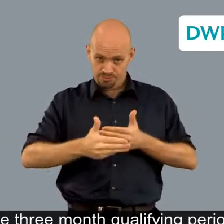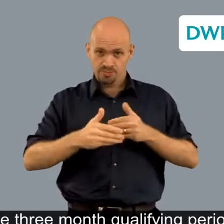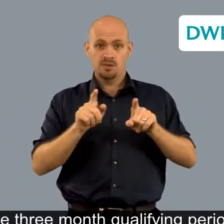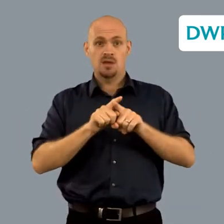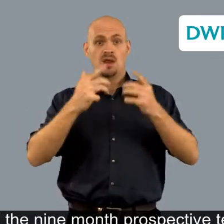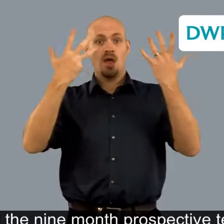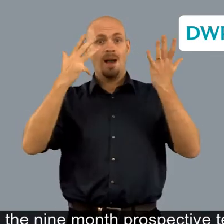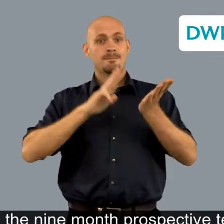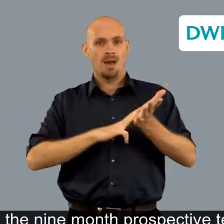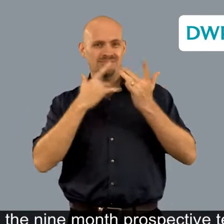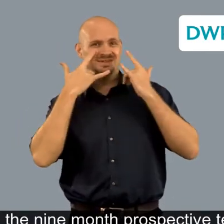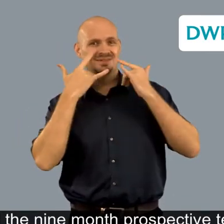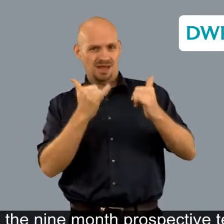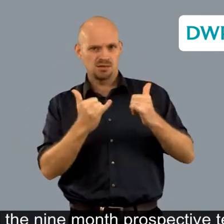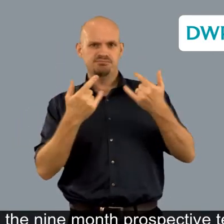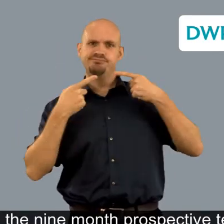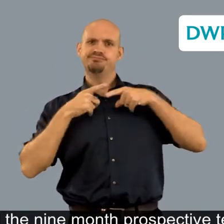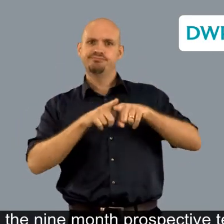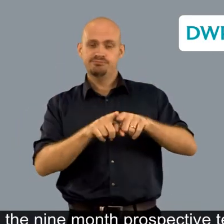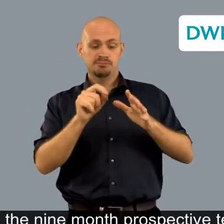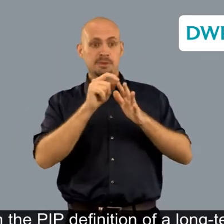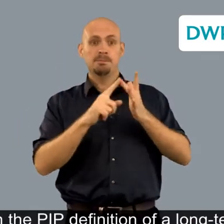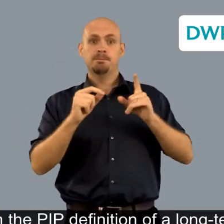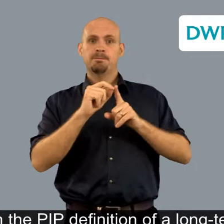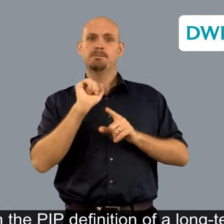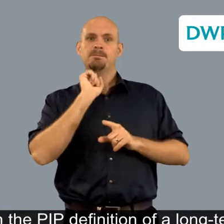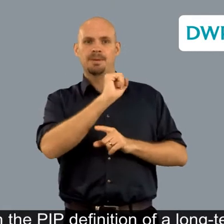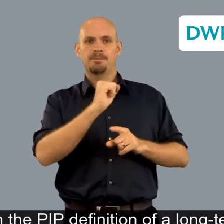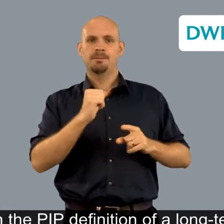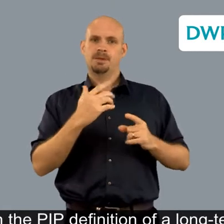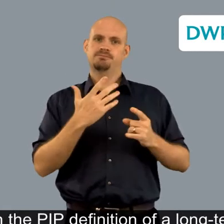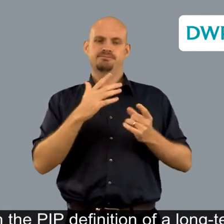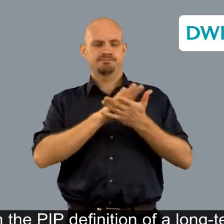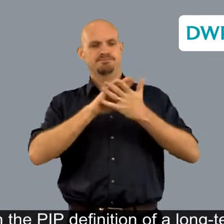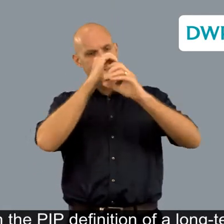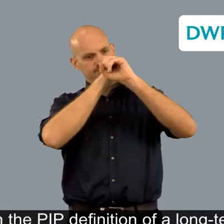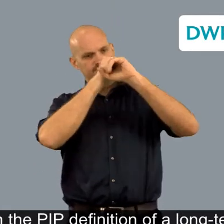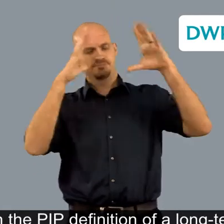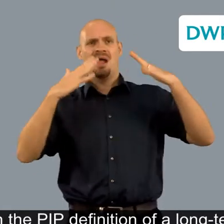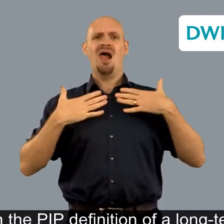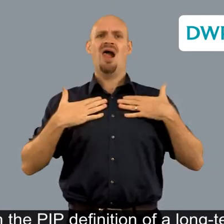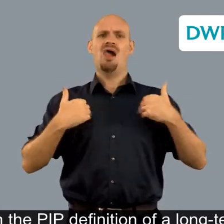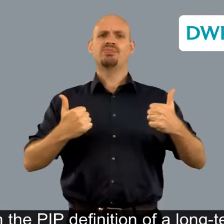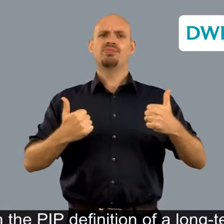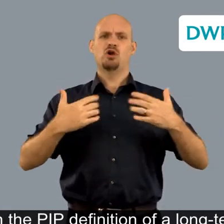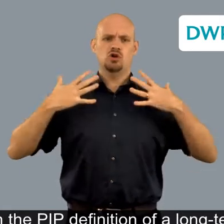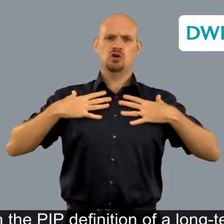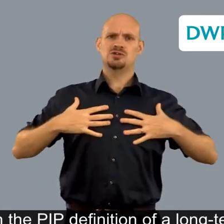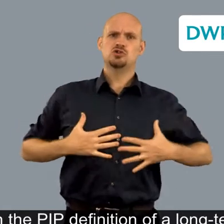The 3-month qualifying period and the 9-month prospective test align the PIP definition